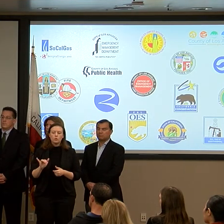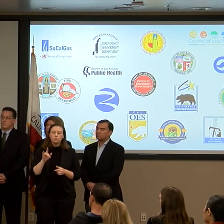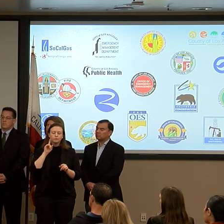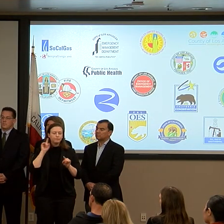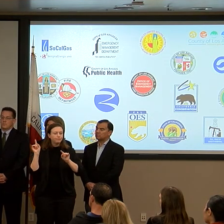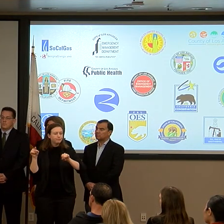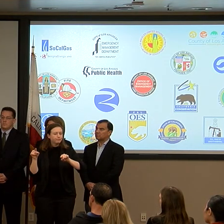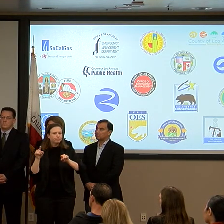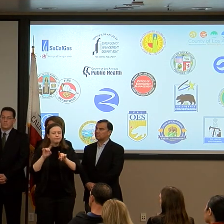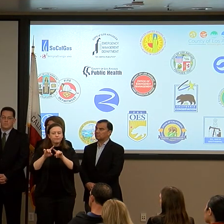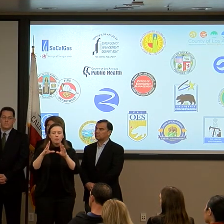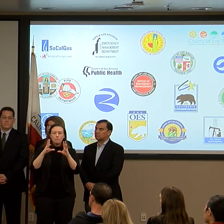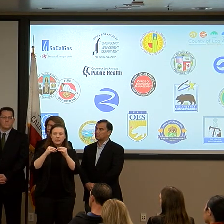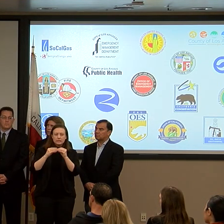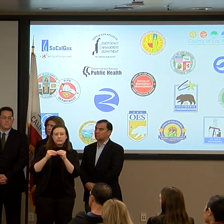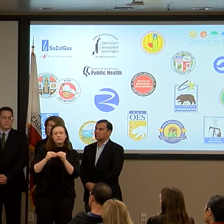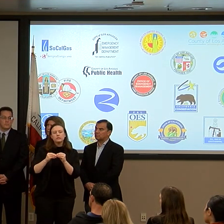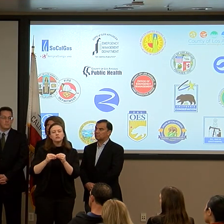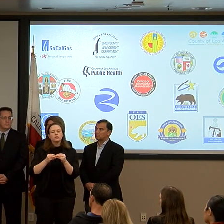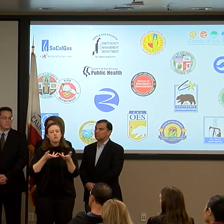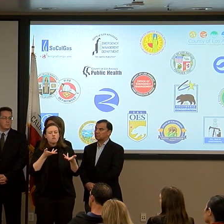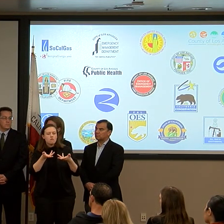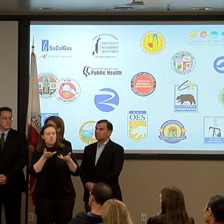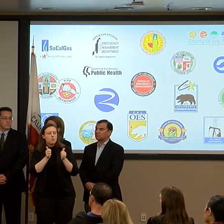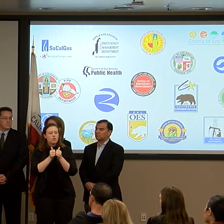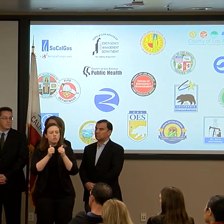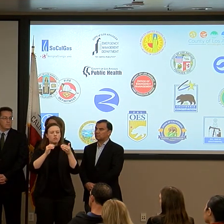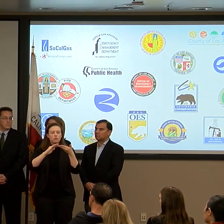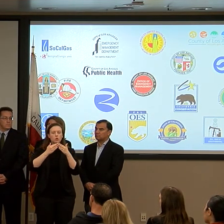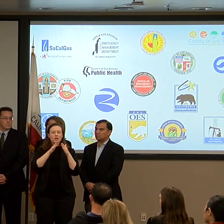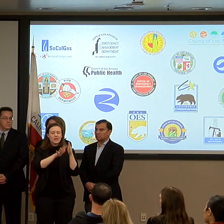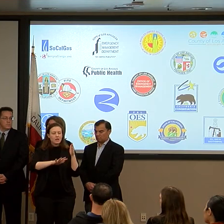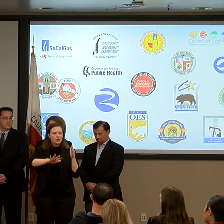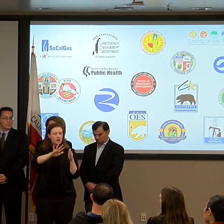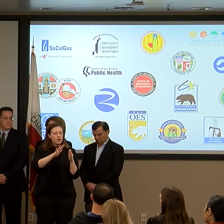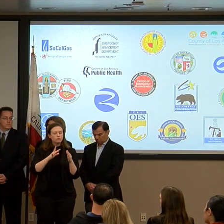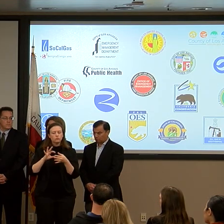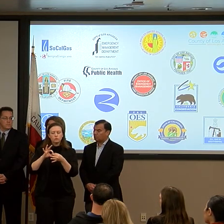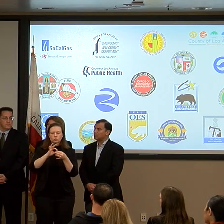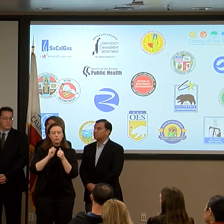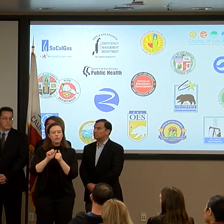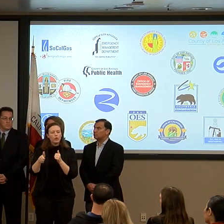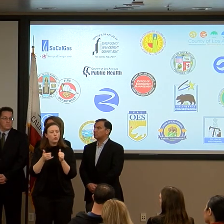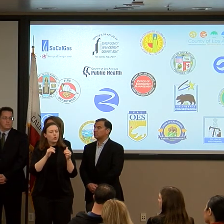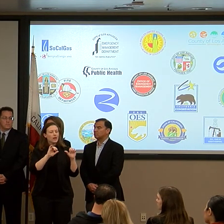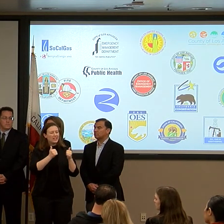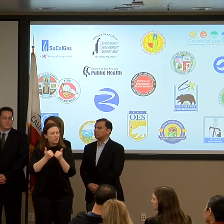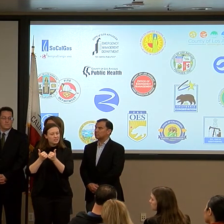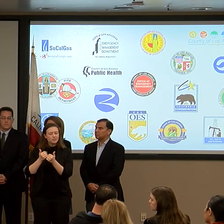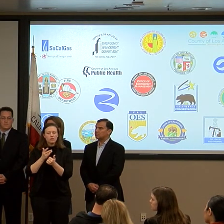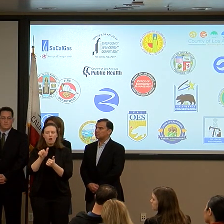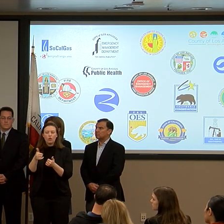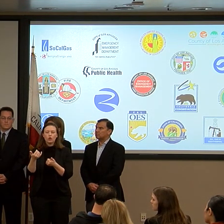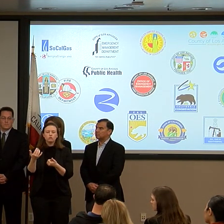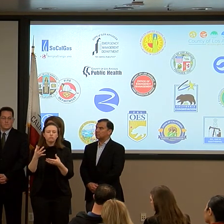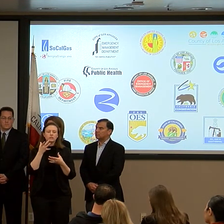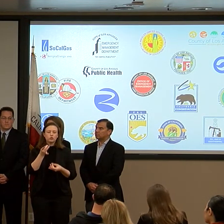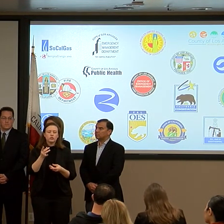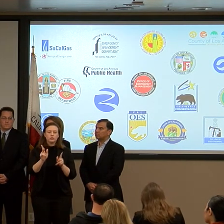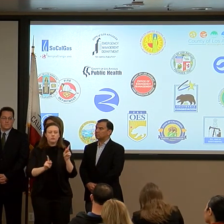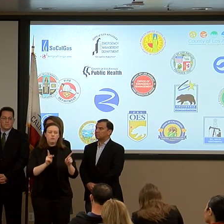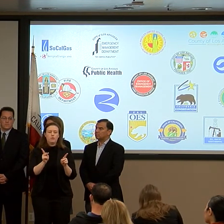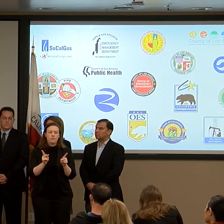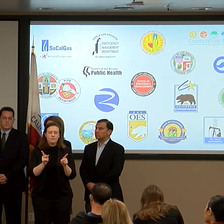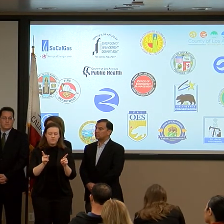meetings and conference calls with the surrounding communities, cooperating with assisting agencies and other interested parties. Our